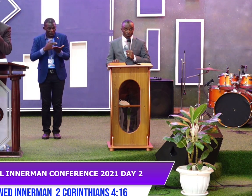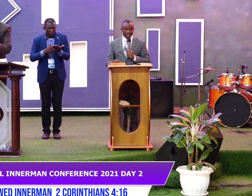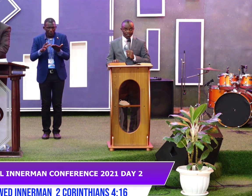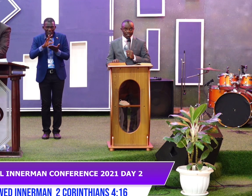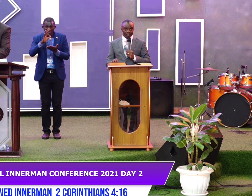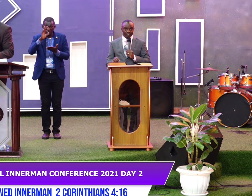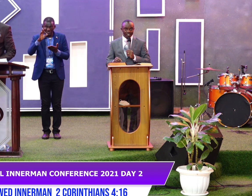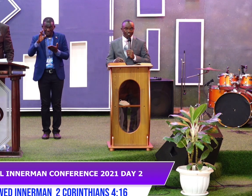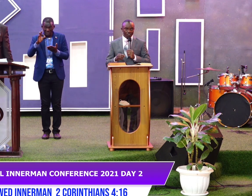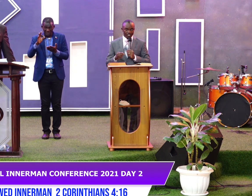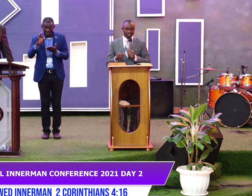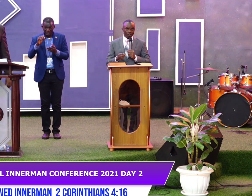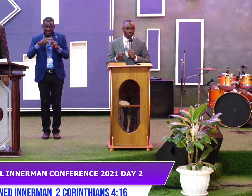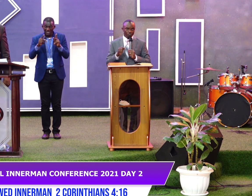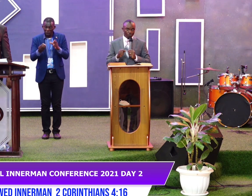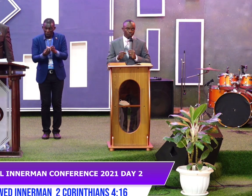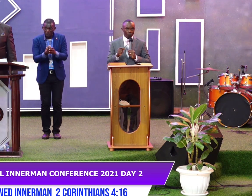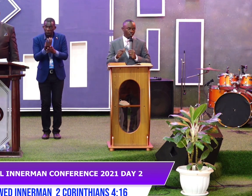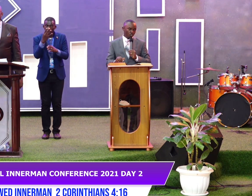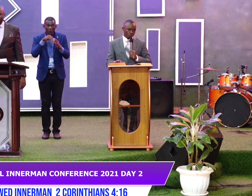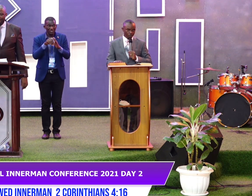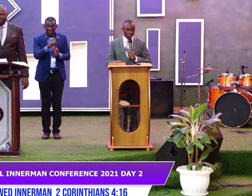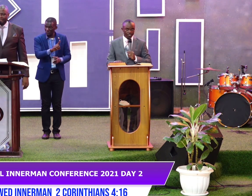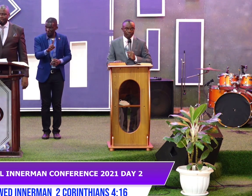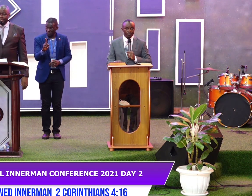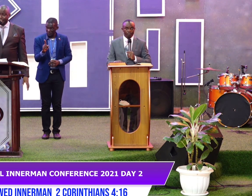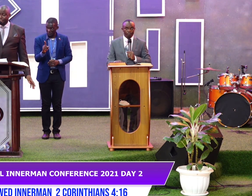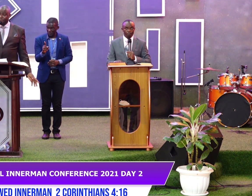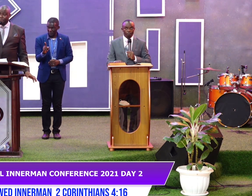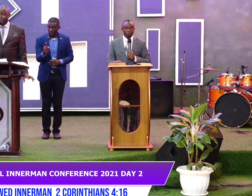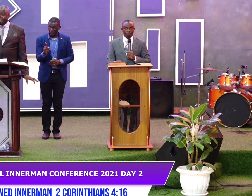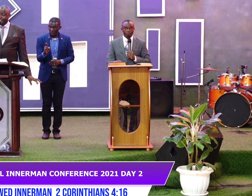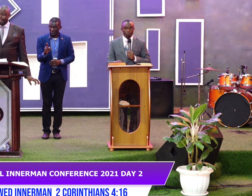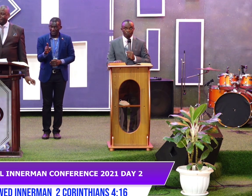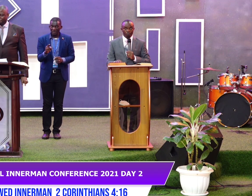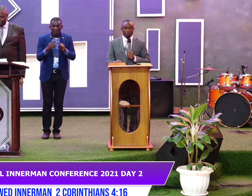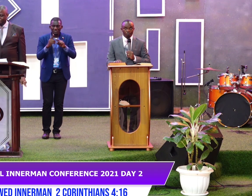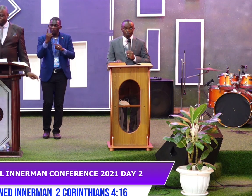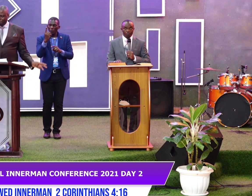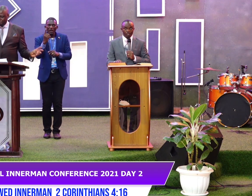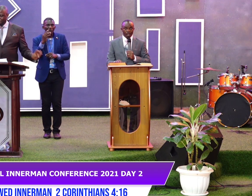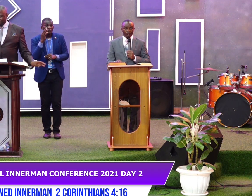Judy told us that there is evident of the fruit of the Holy Spirit.